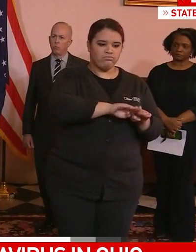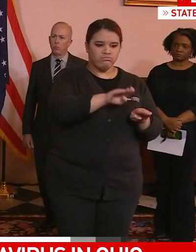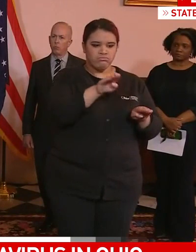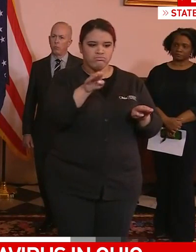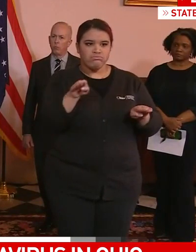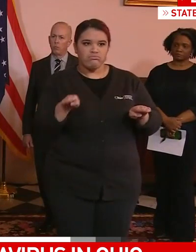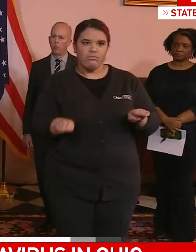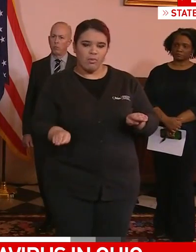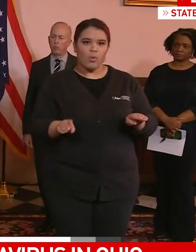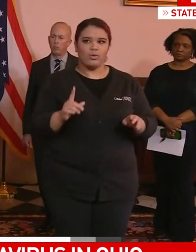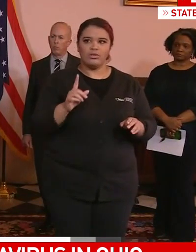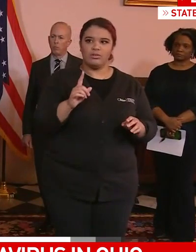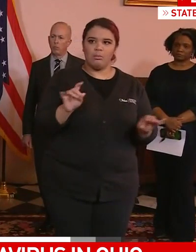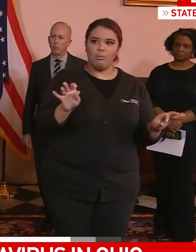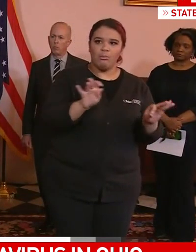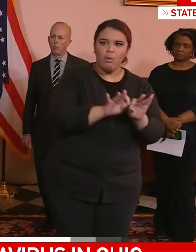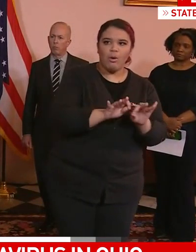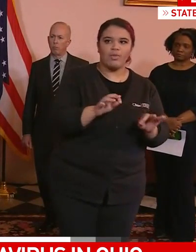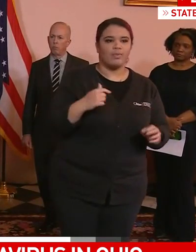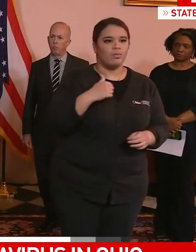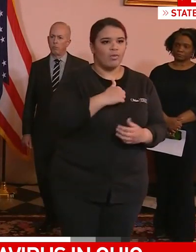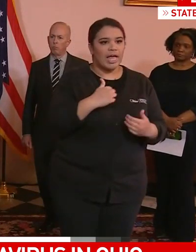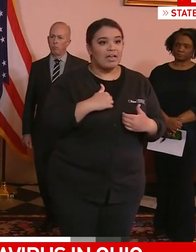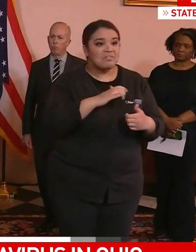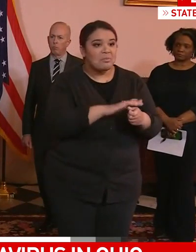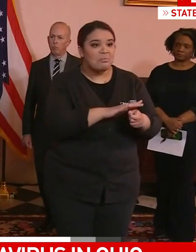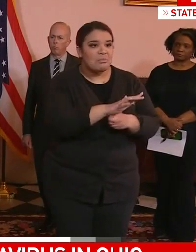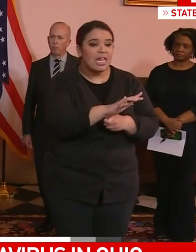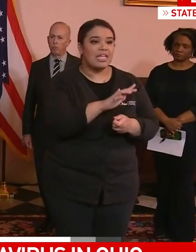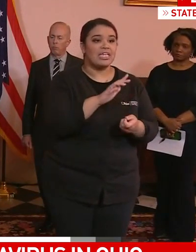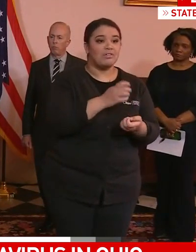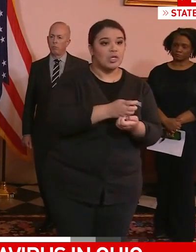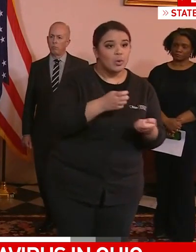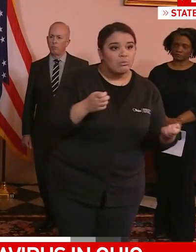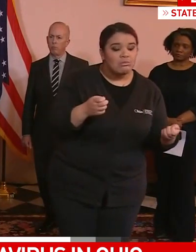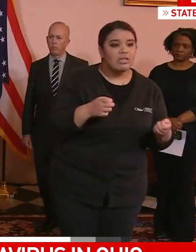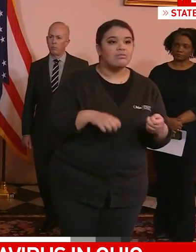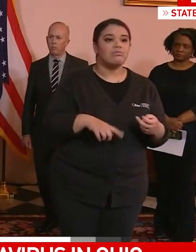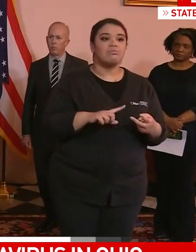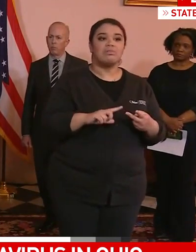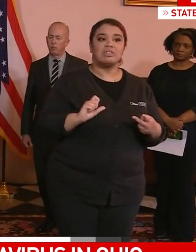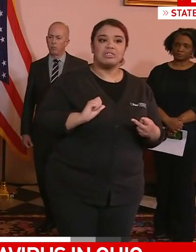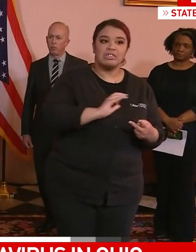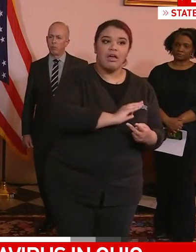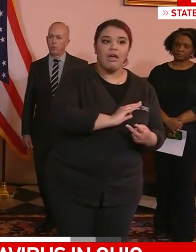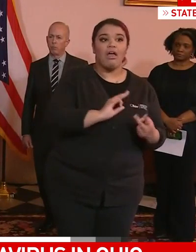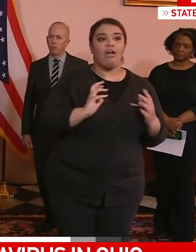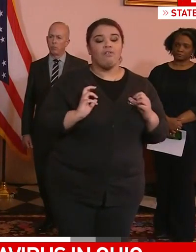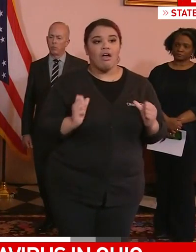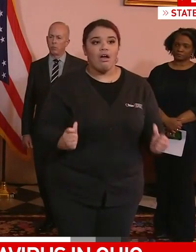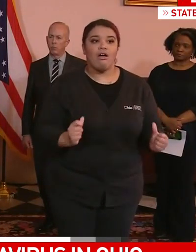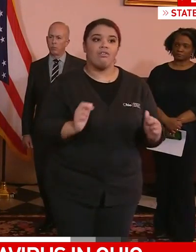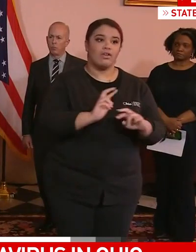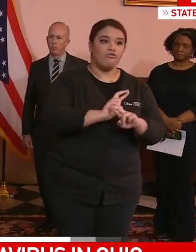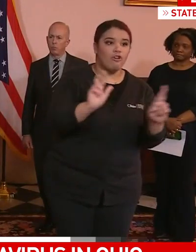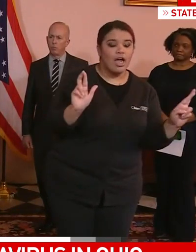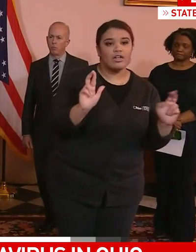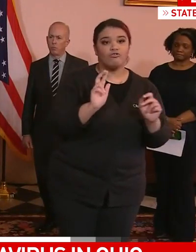equipment, we don't have the personnel. These are all things that are very, very